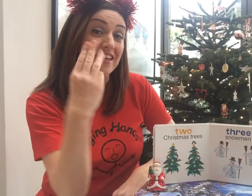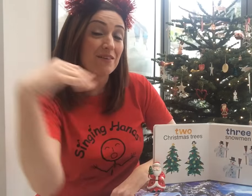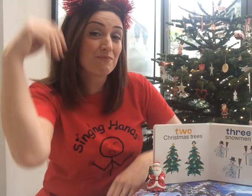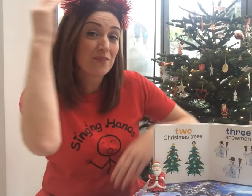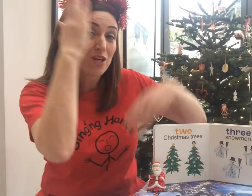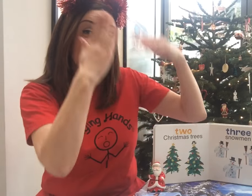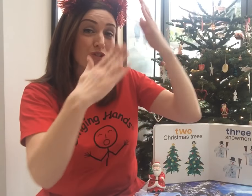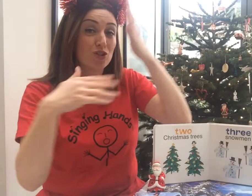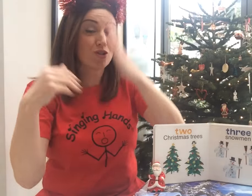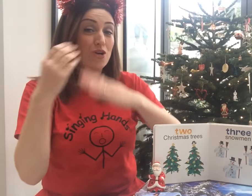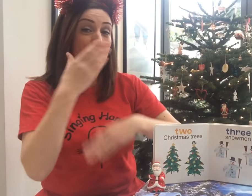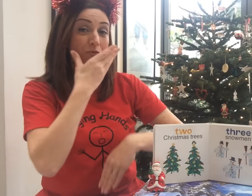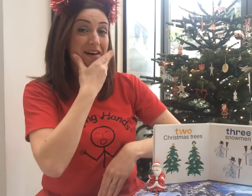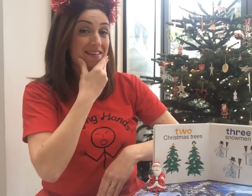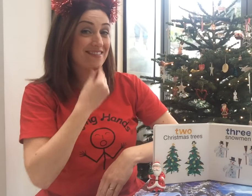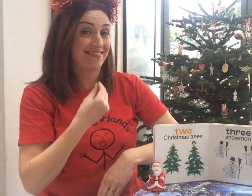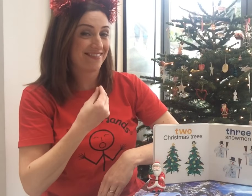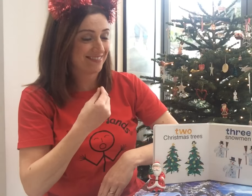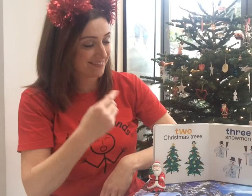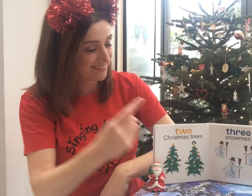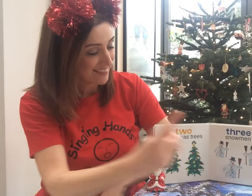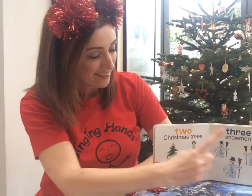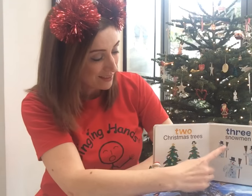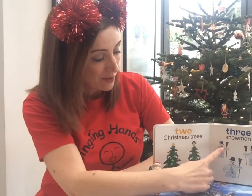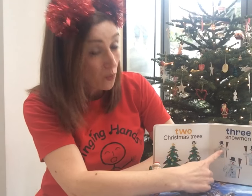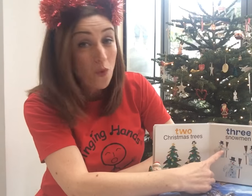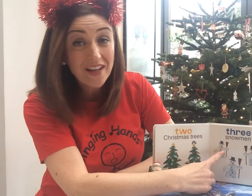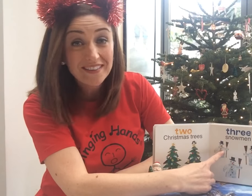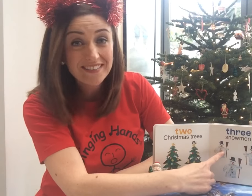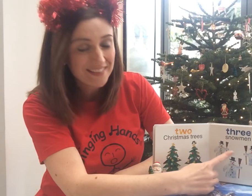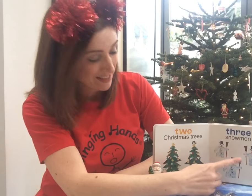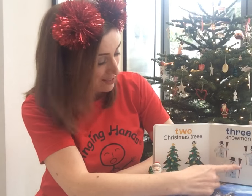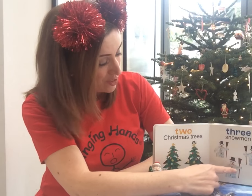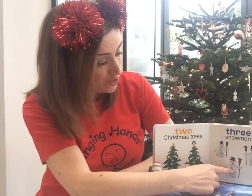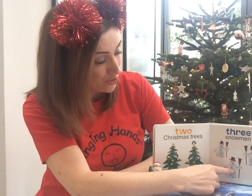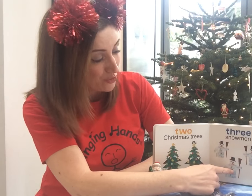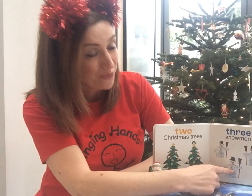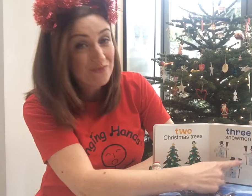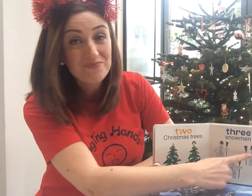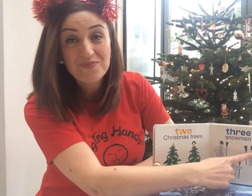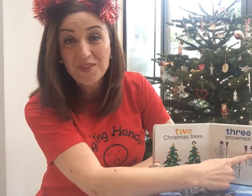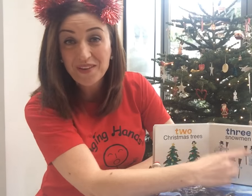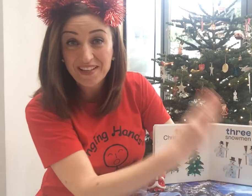snowmen one two three